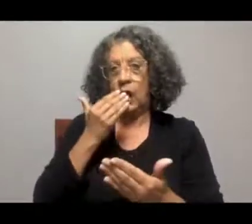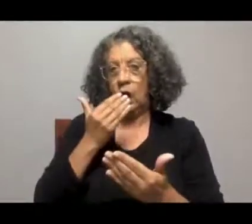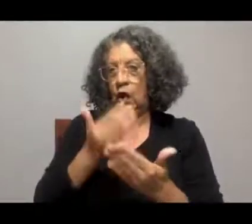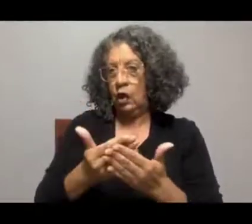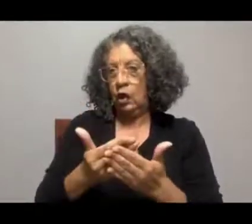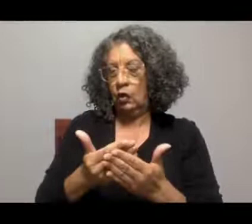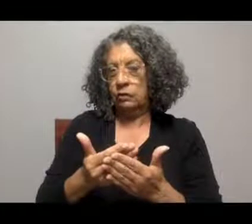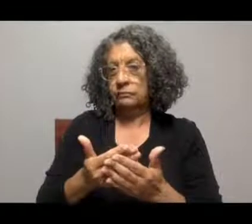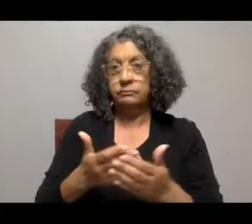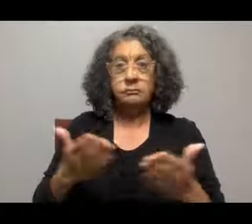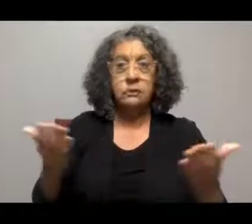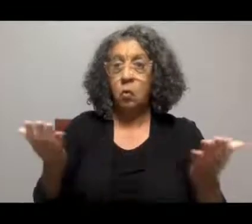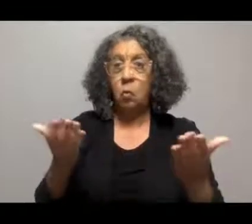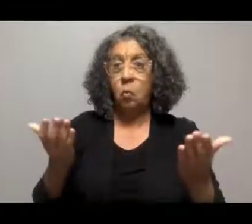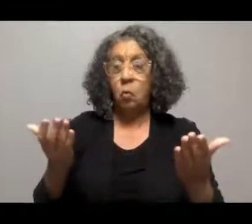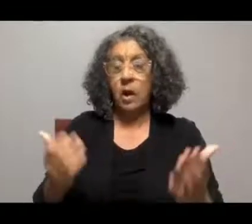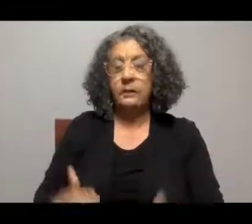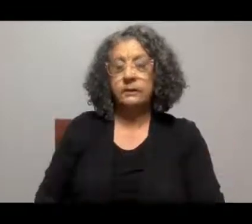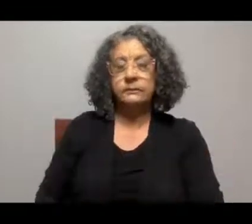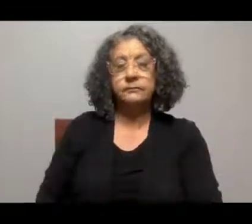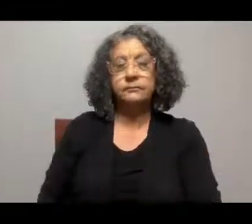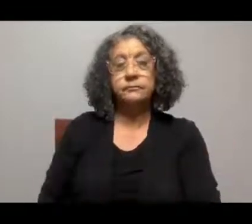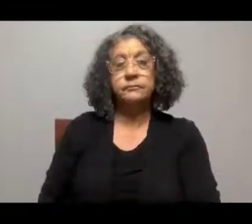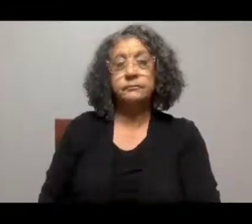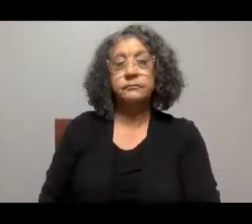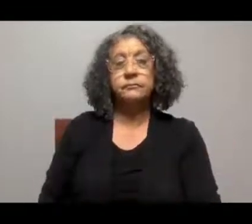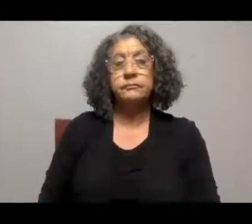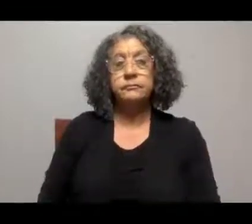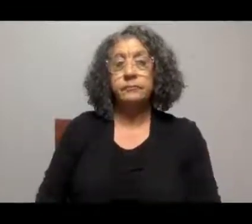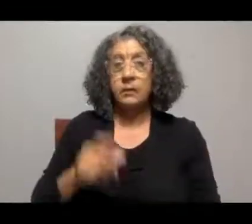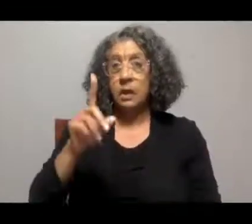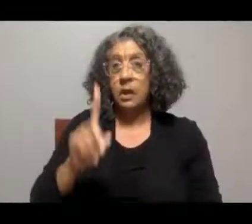Those are not good. Those are like warnings.